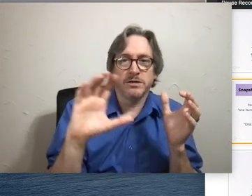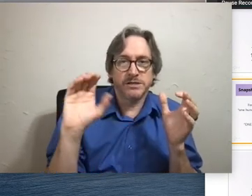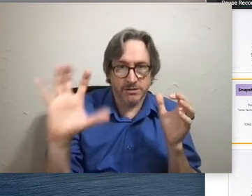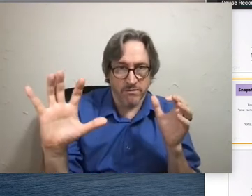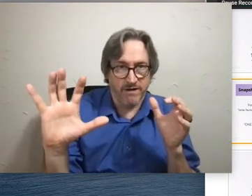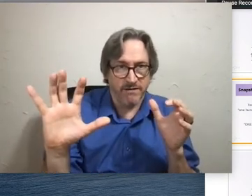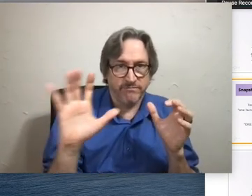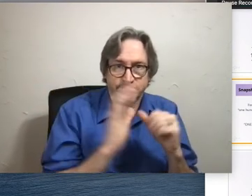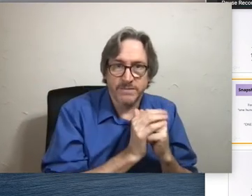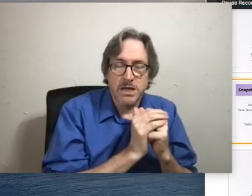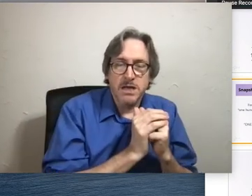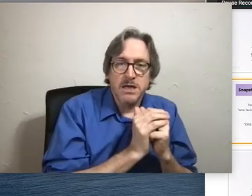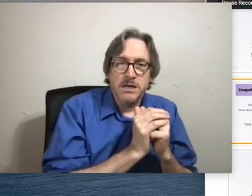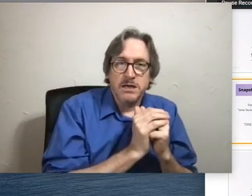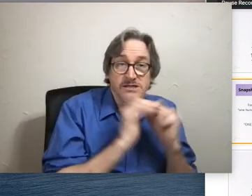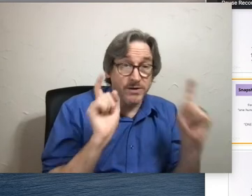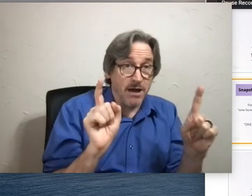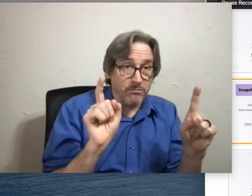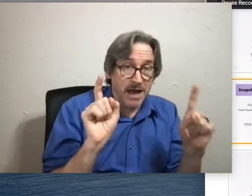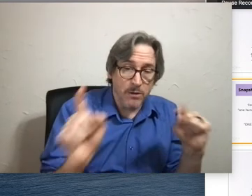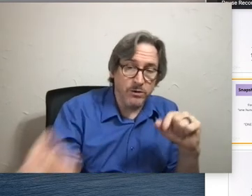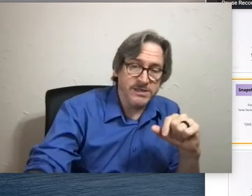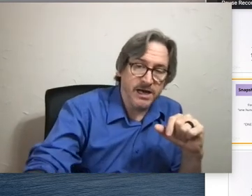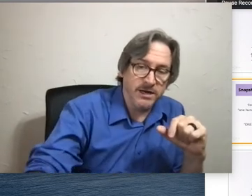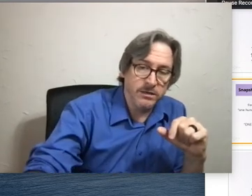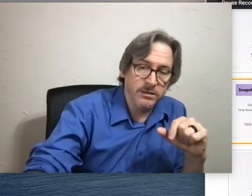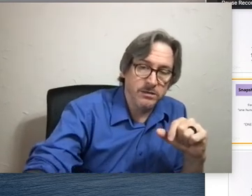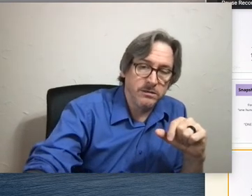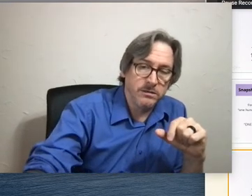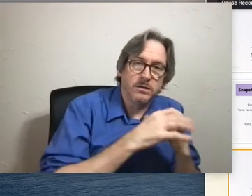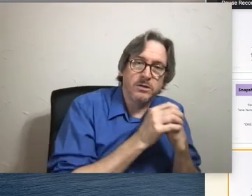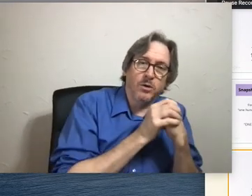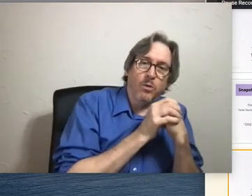100, 05. So now, how would we sign